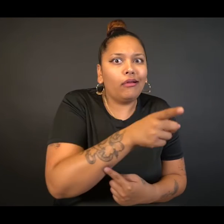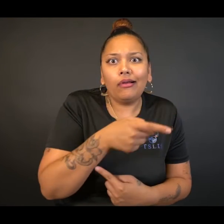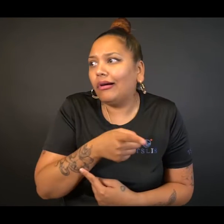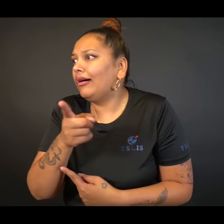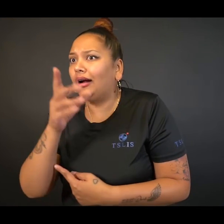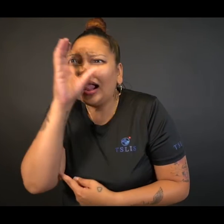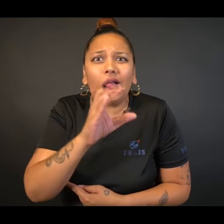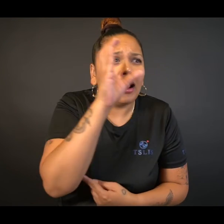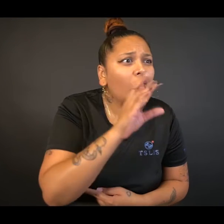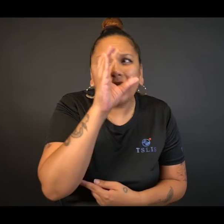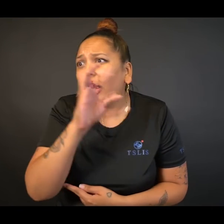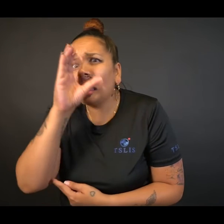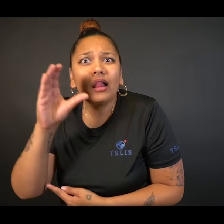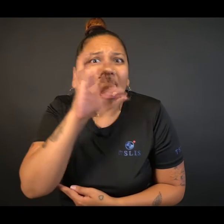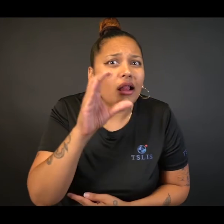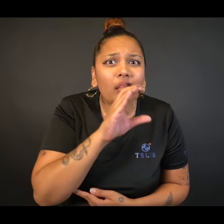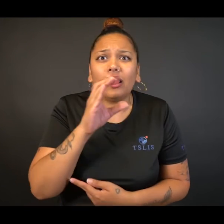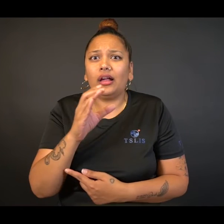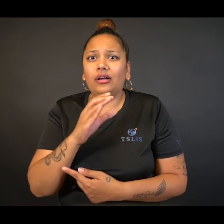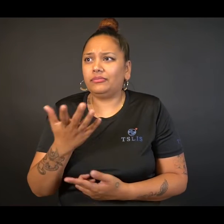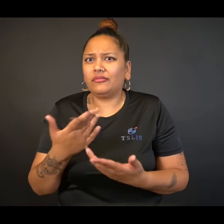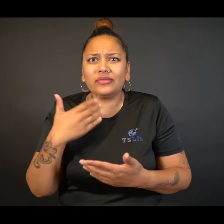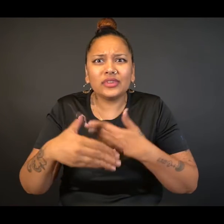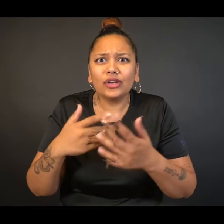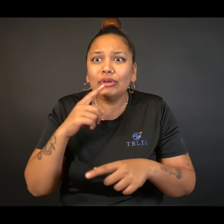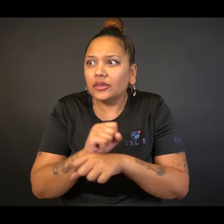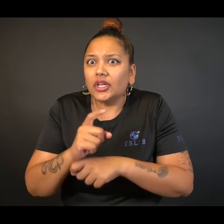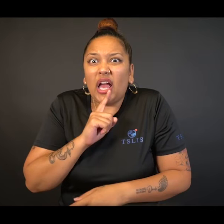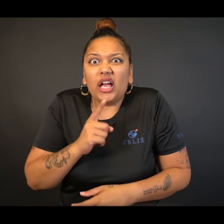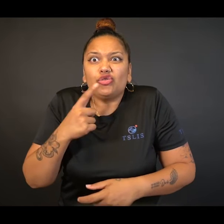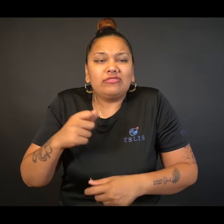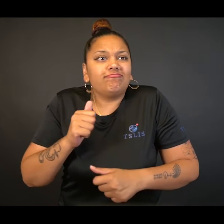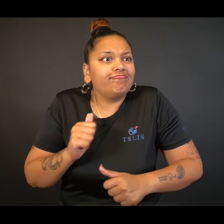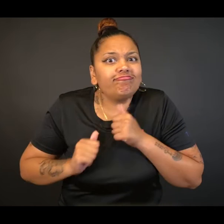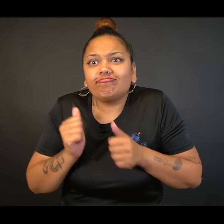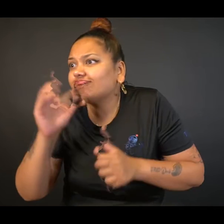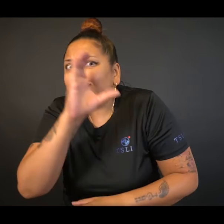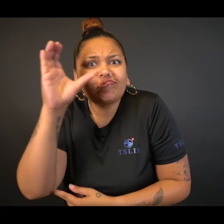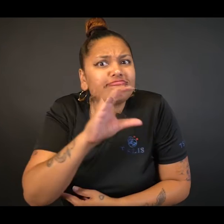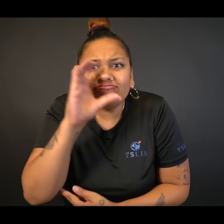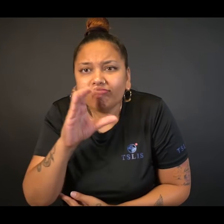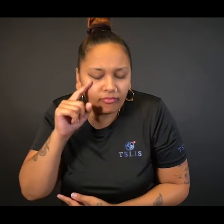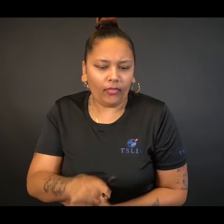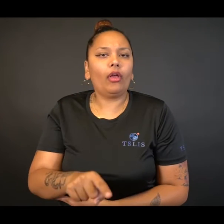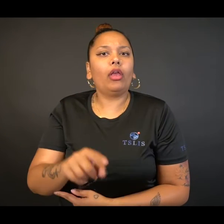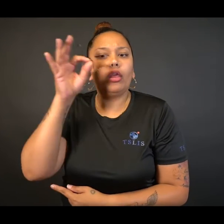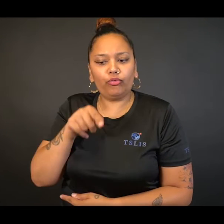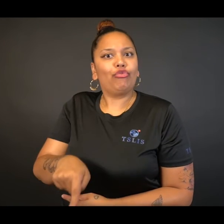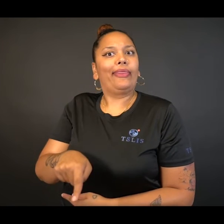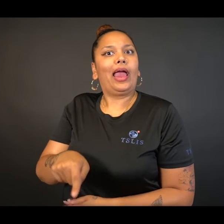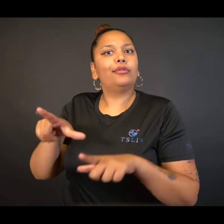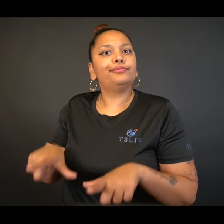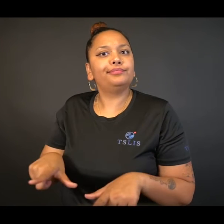And I wouldn't actually know where to look for it if I wasn't